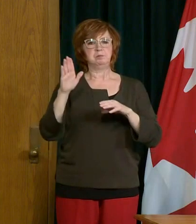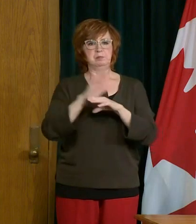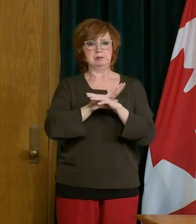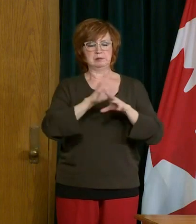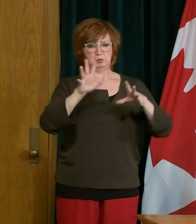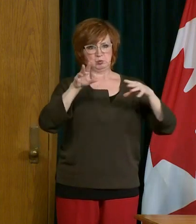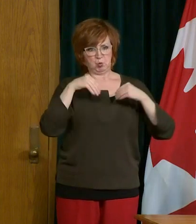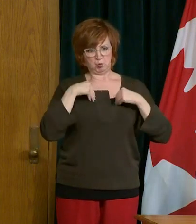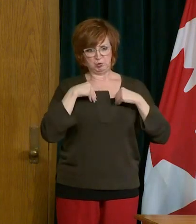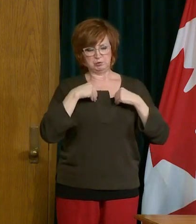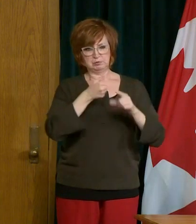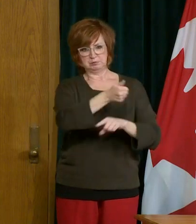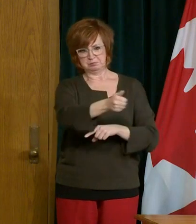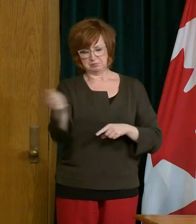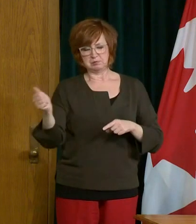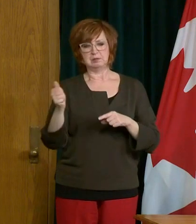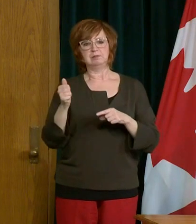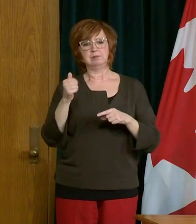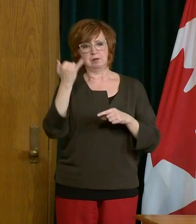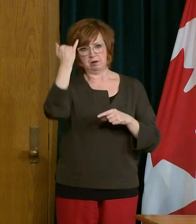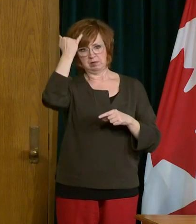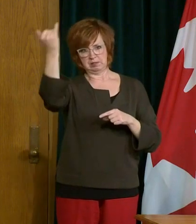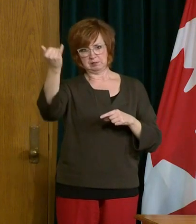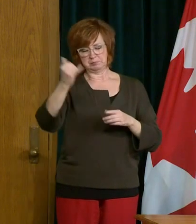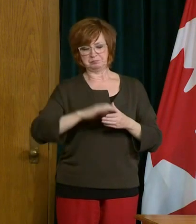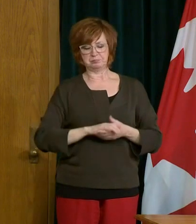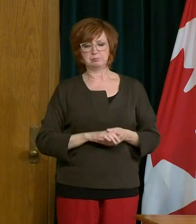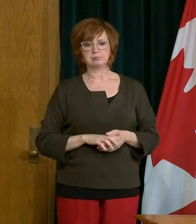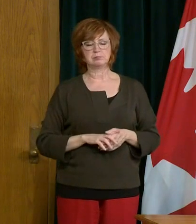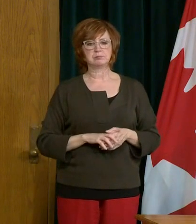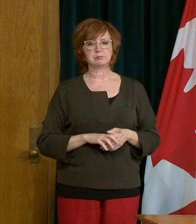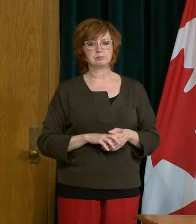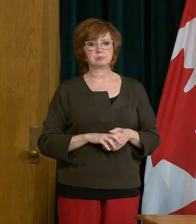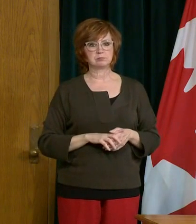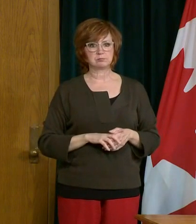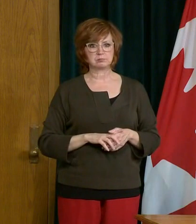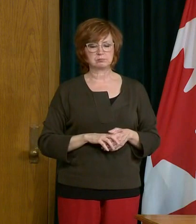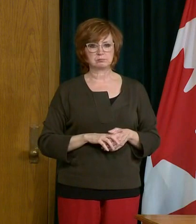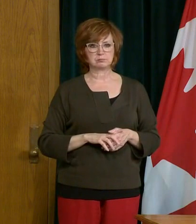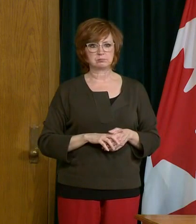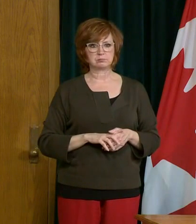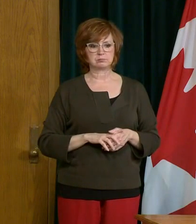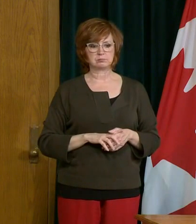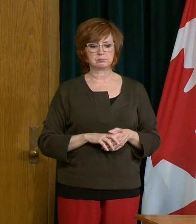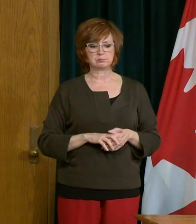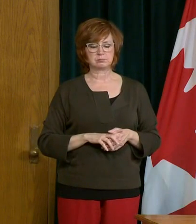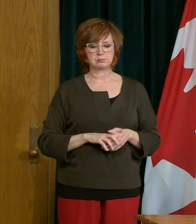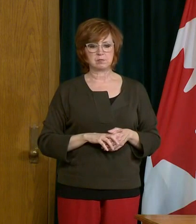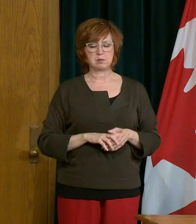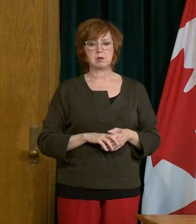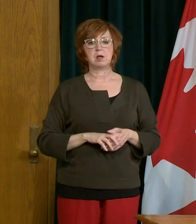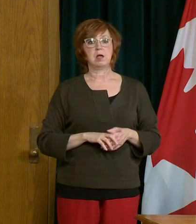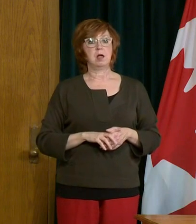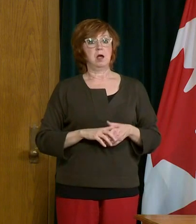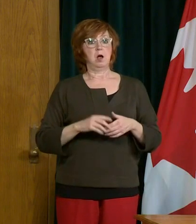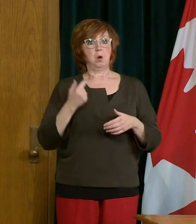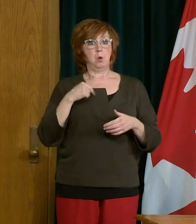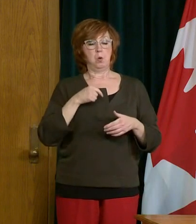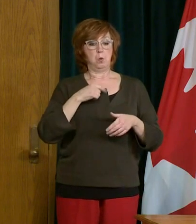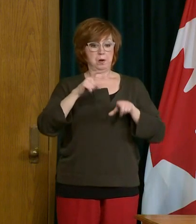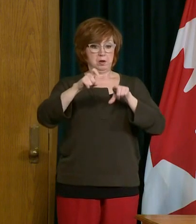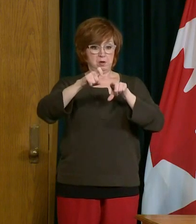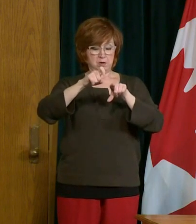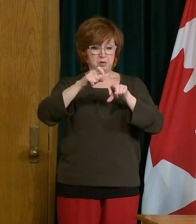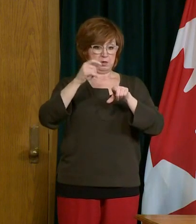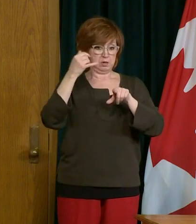businesses that are operating in our communities. They come through a process where public health looks at those, and we ultimately